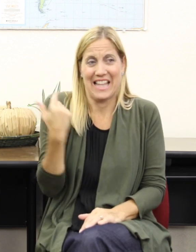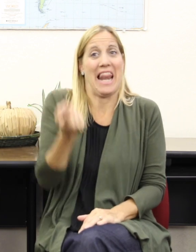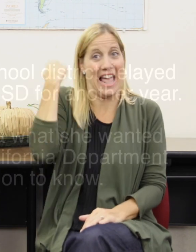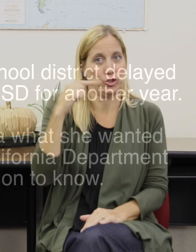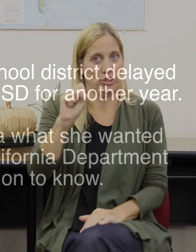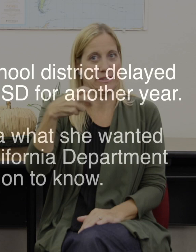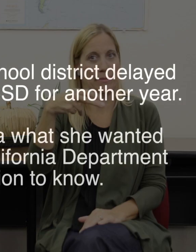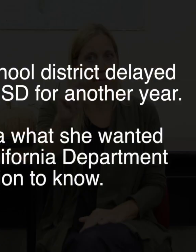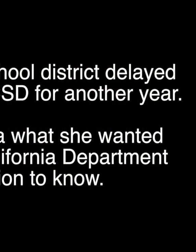September.